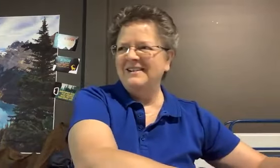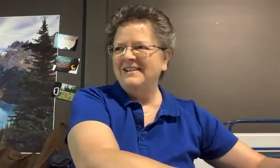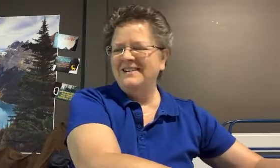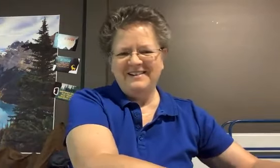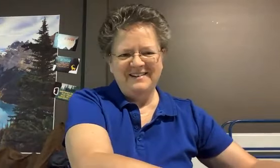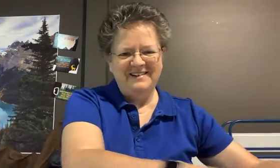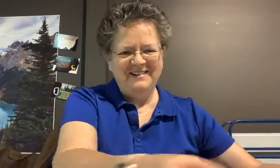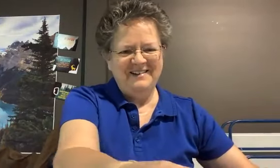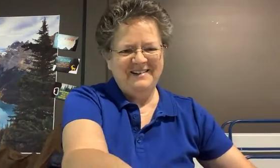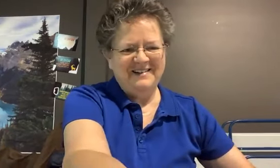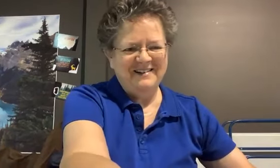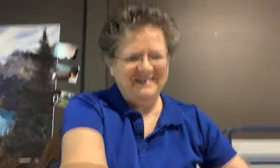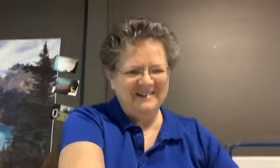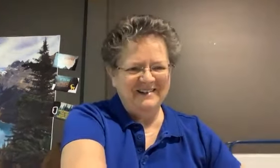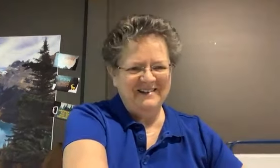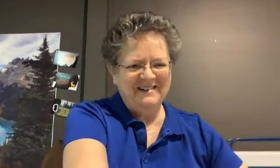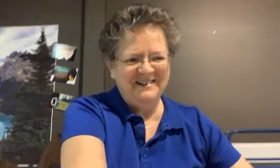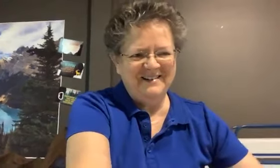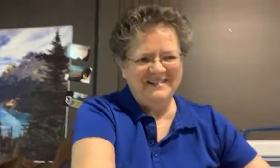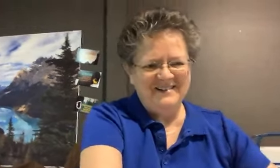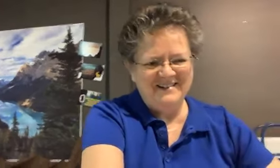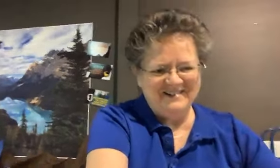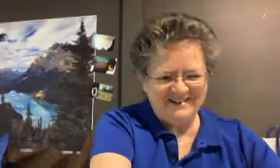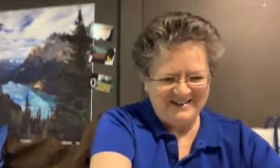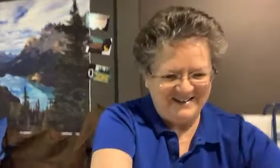Why does she laugh? He was arrested for wearing Minnesota Viking stuff.